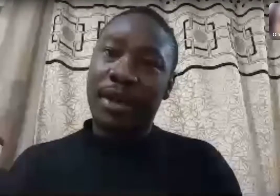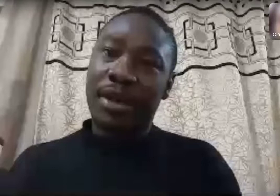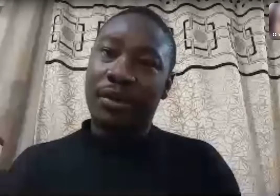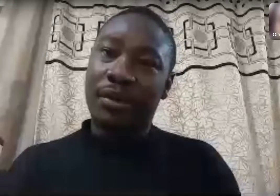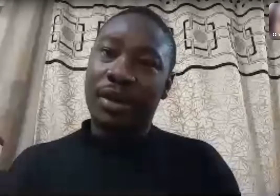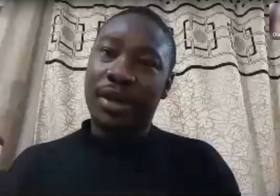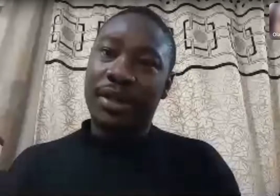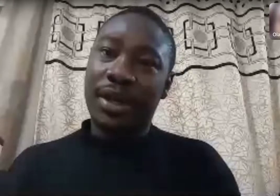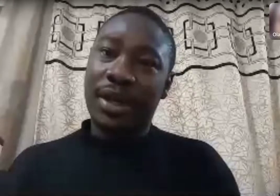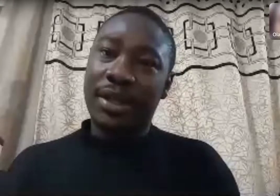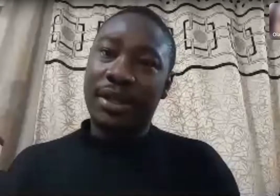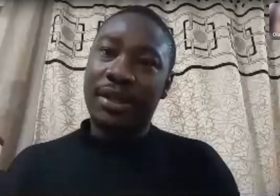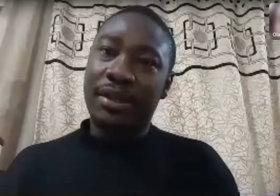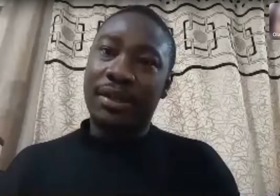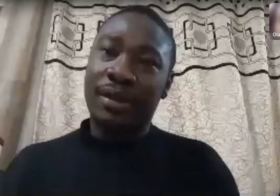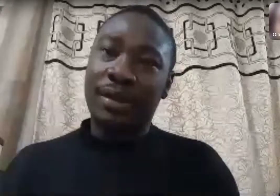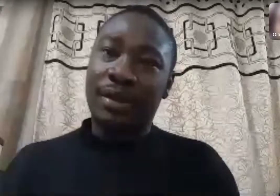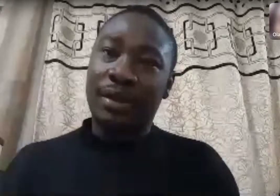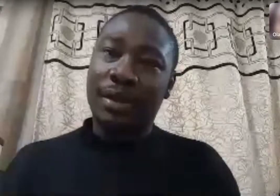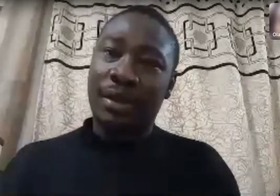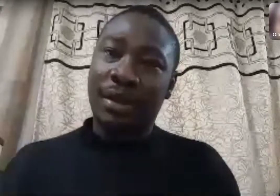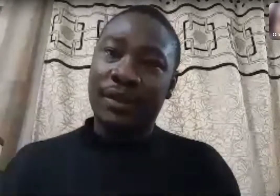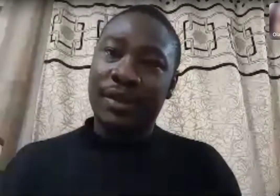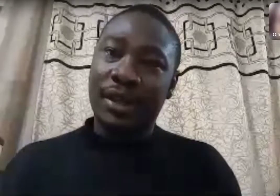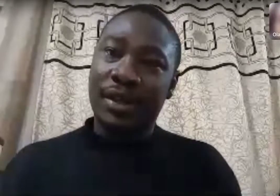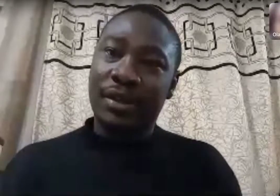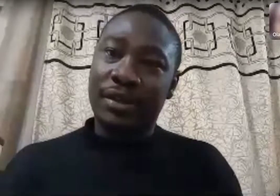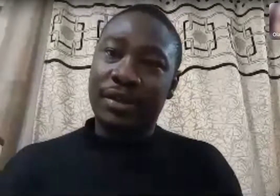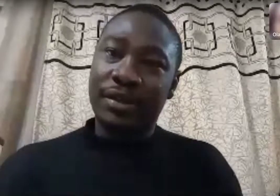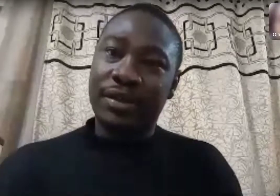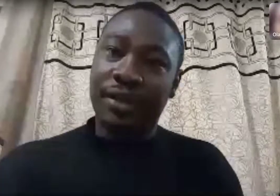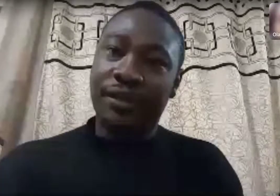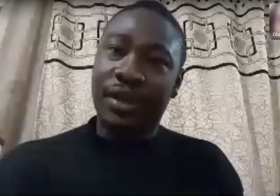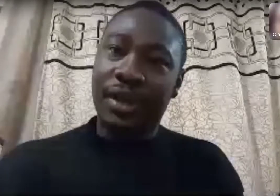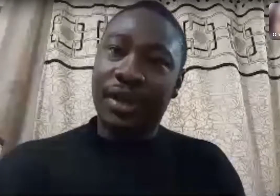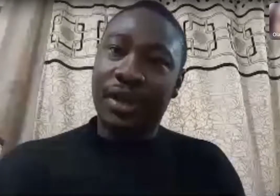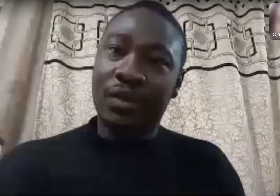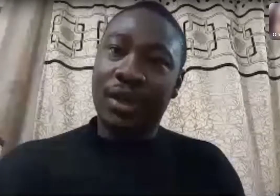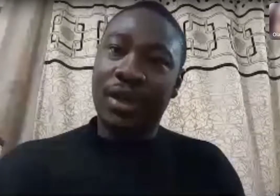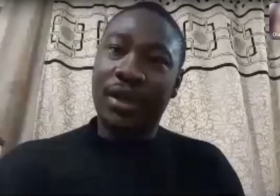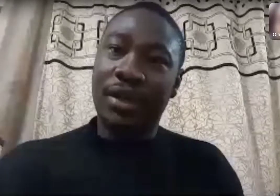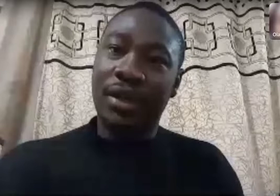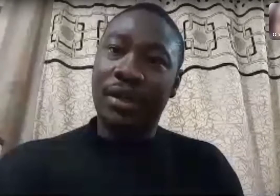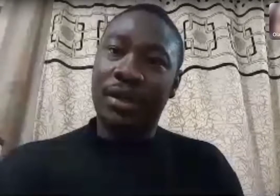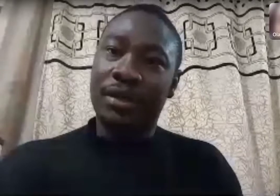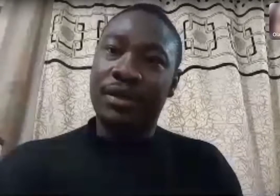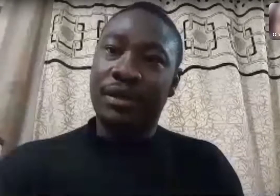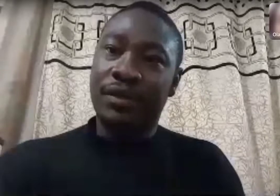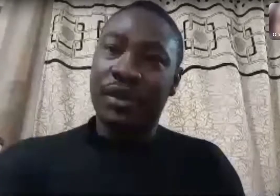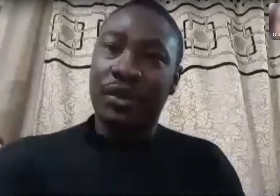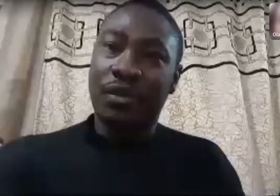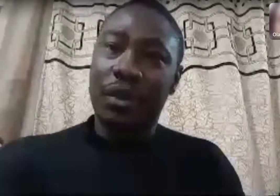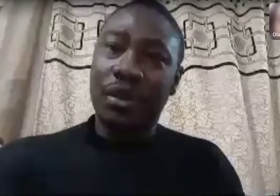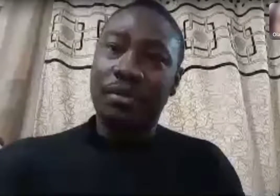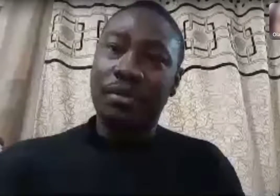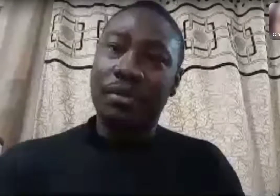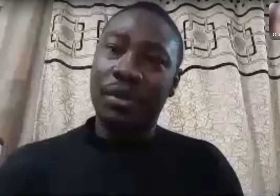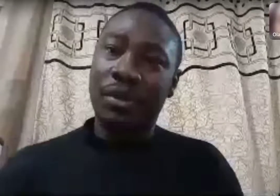Michael Delani. I've seen Jefta Adekunle. Jefta, you're welcome.